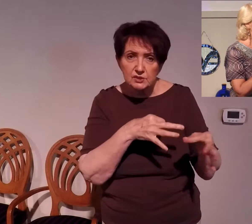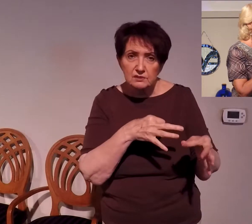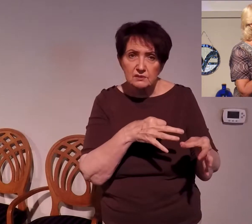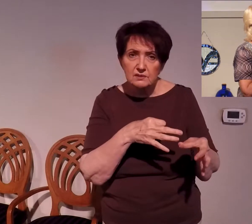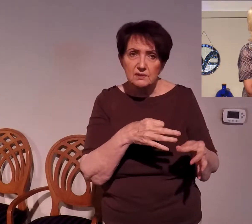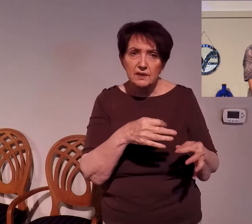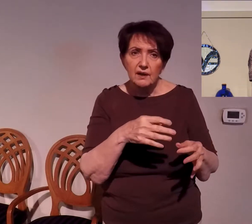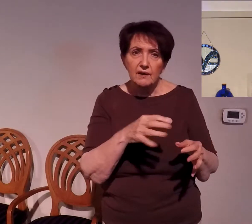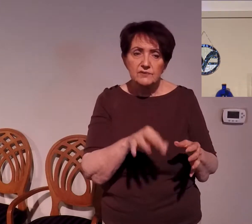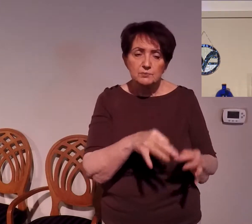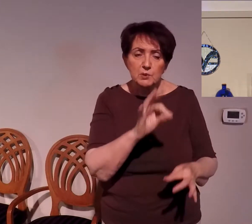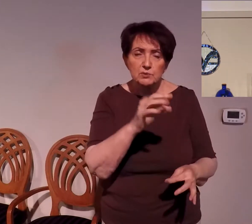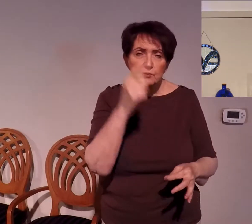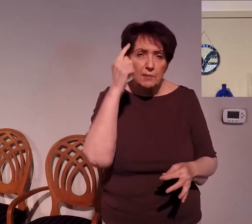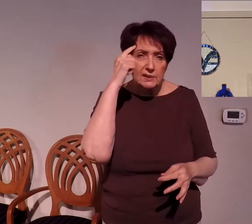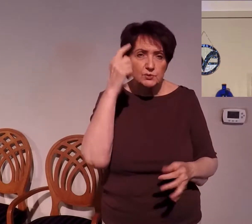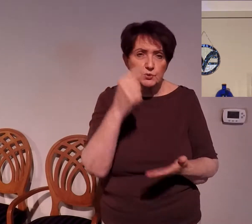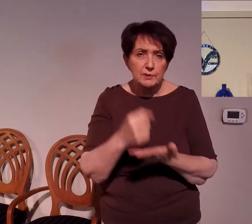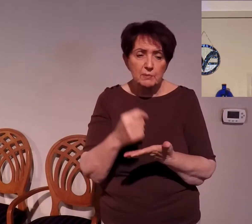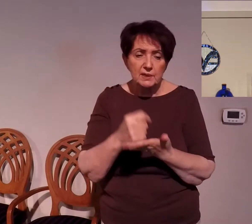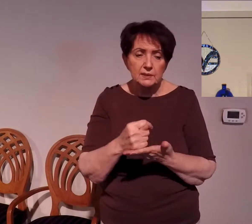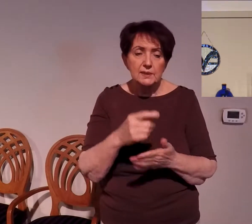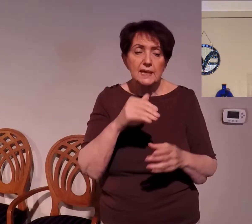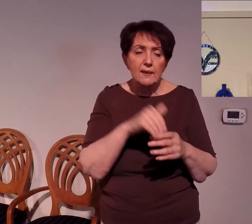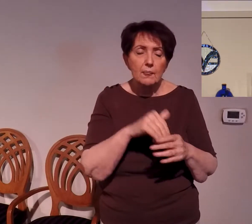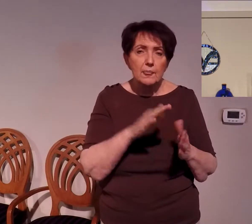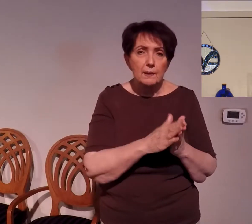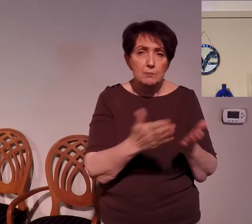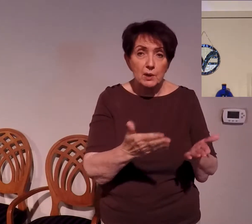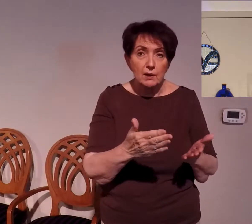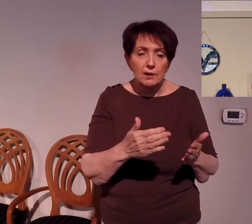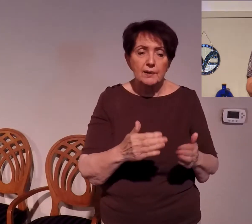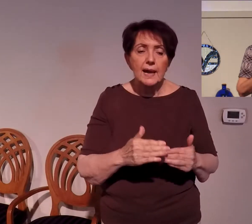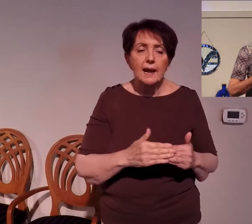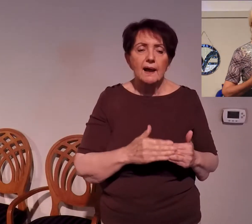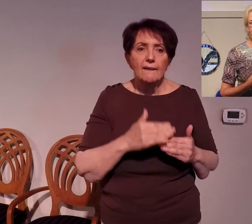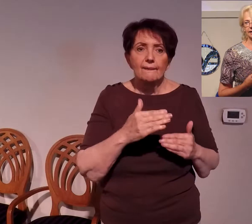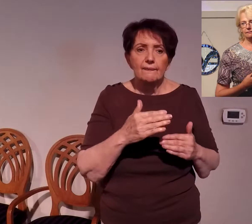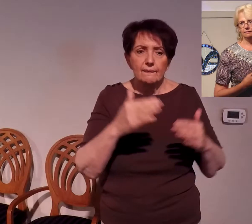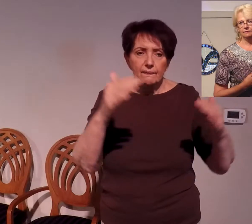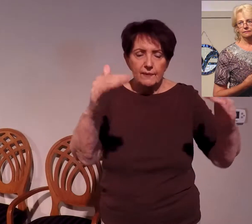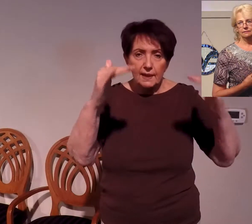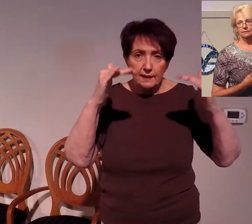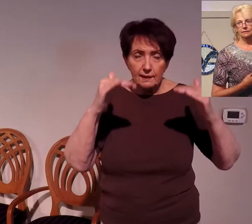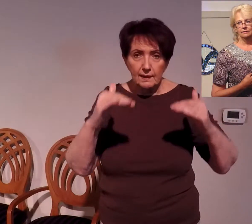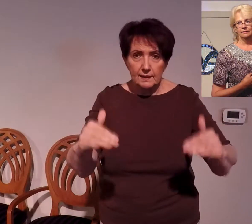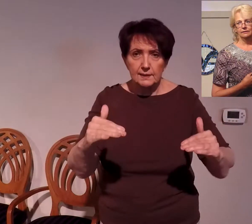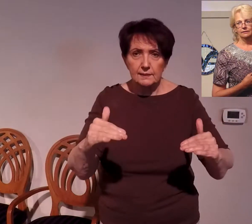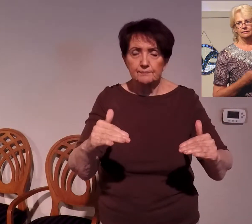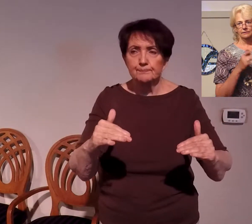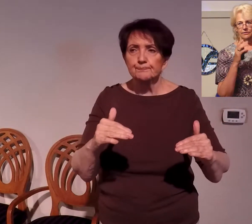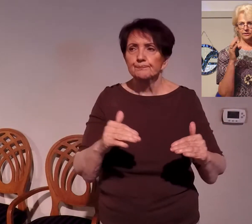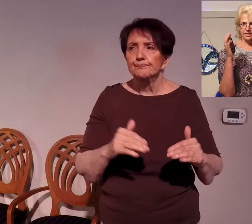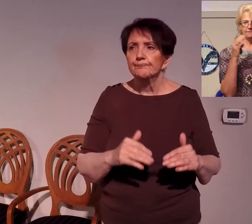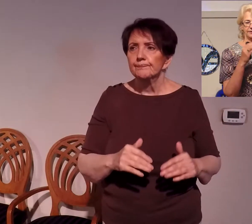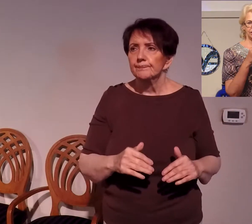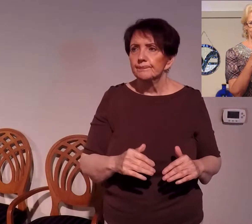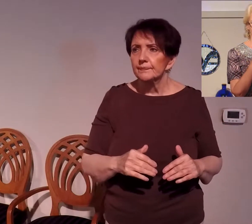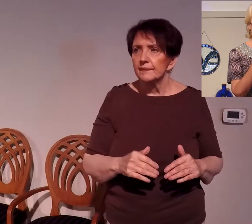that was in that book. And then I had to correlate